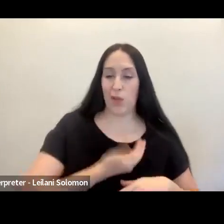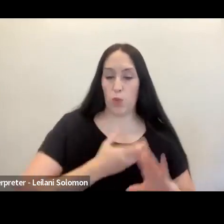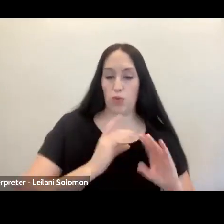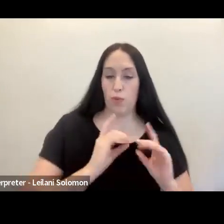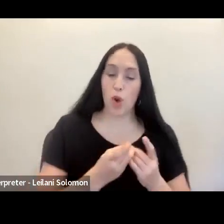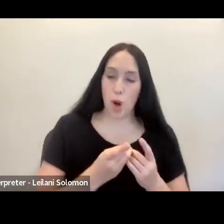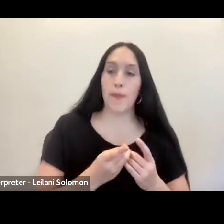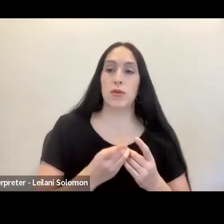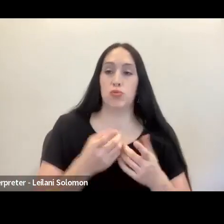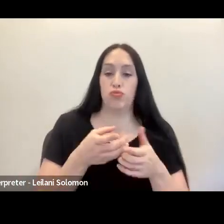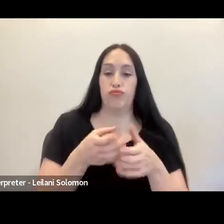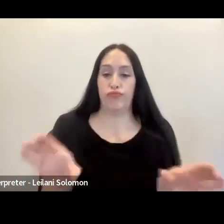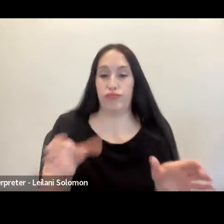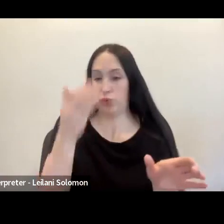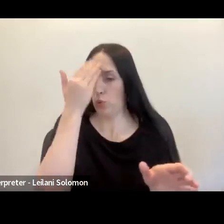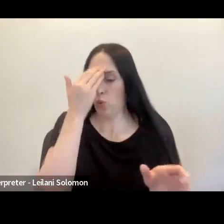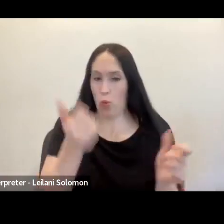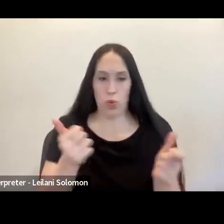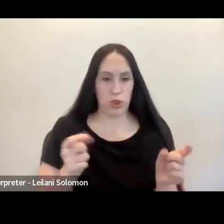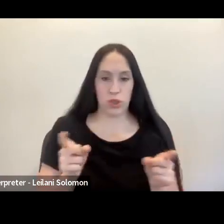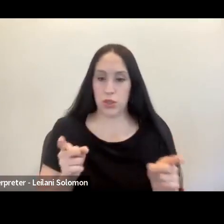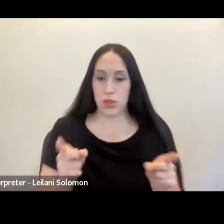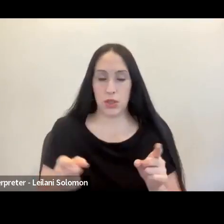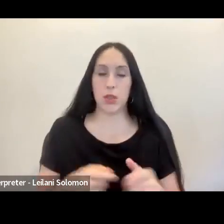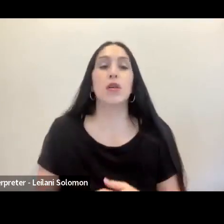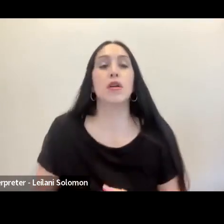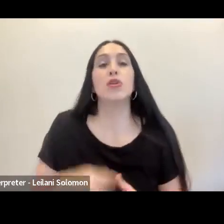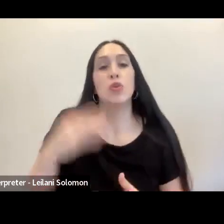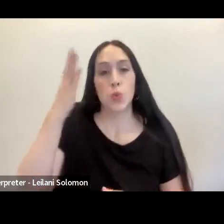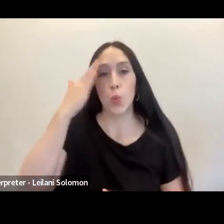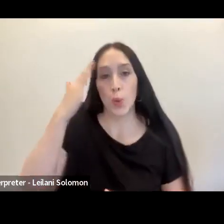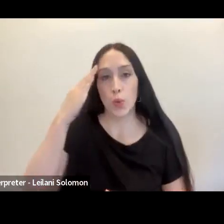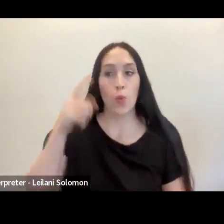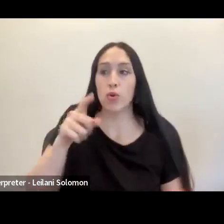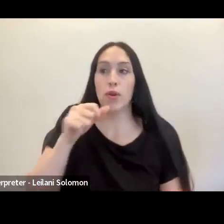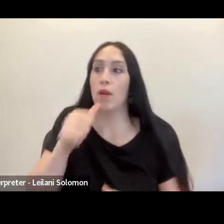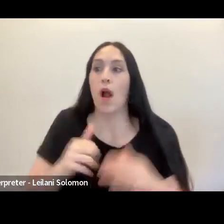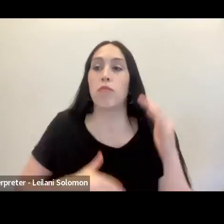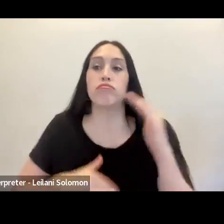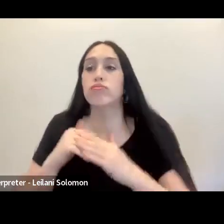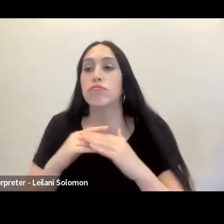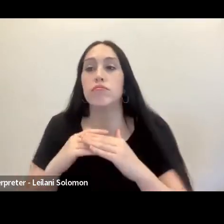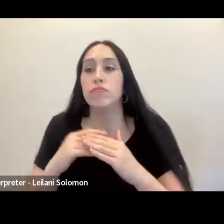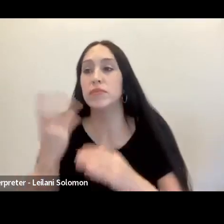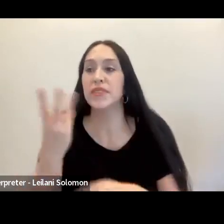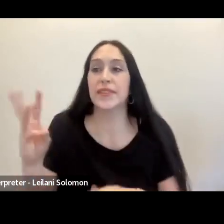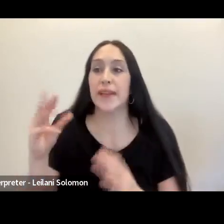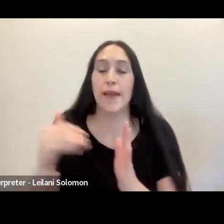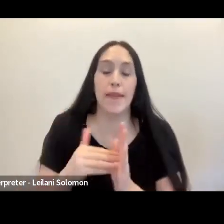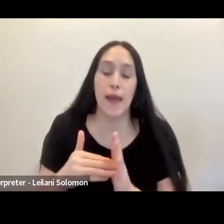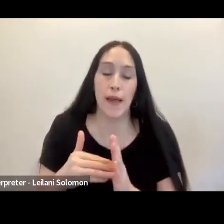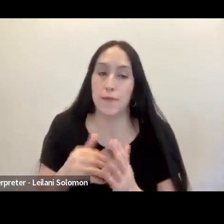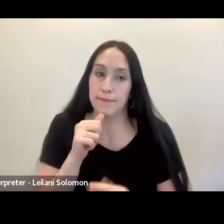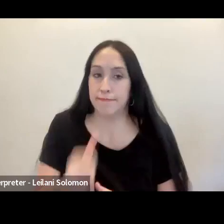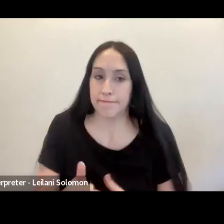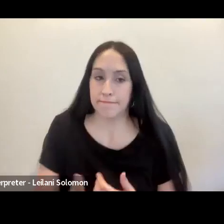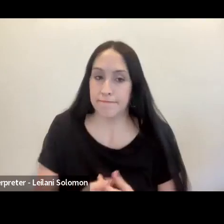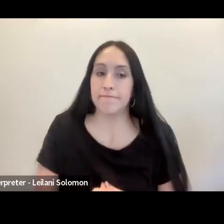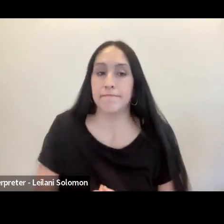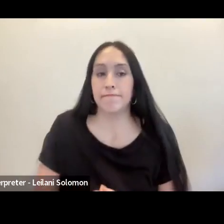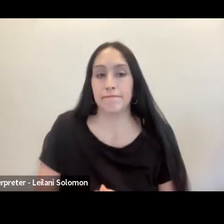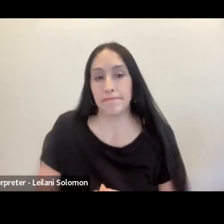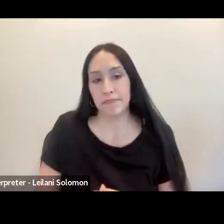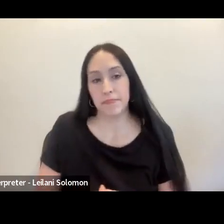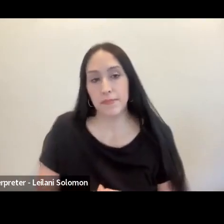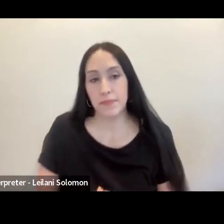we know that you're not in jeopardy of hitting the 16,000 amount and then have these extra funds.